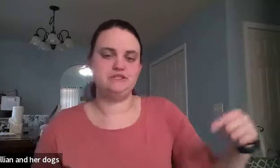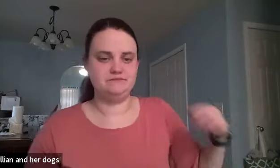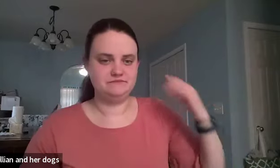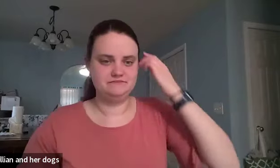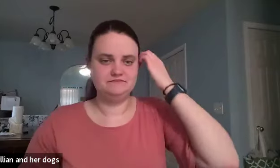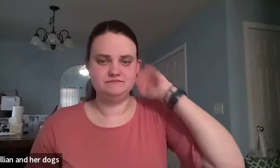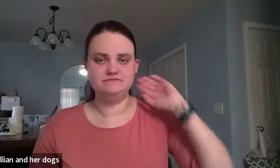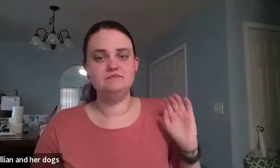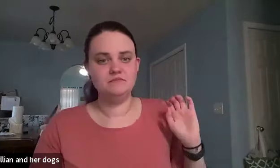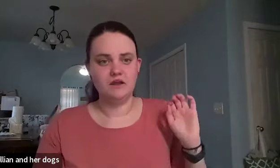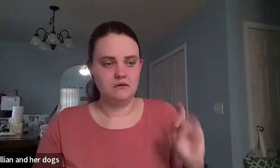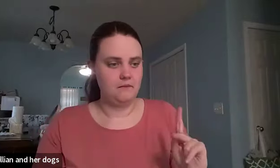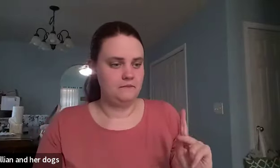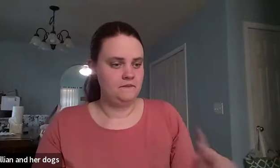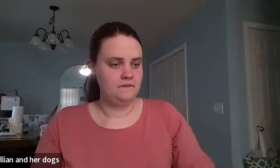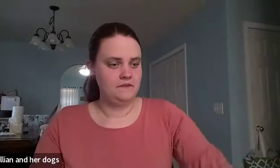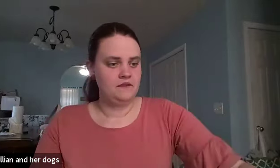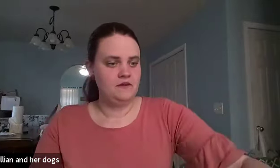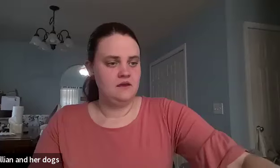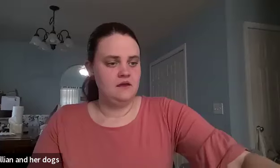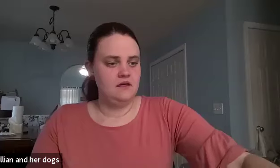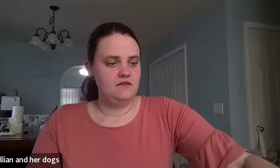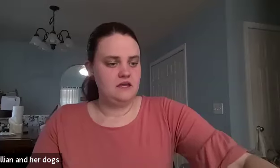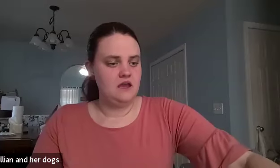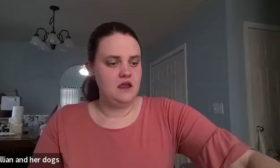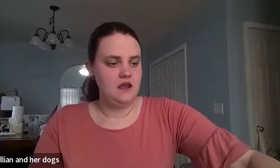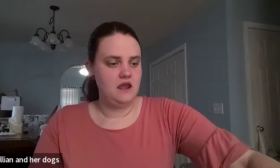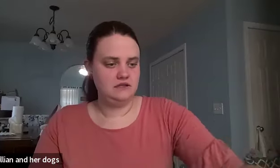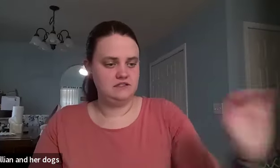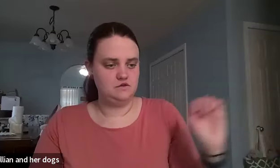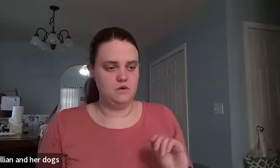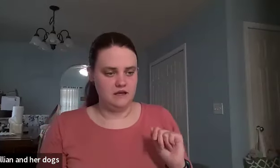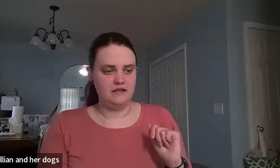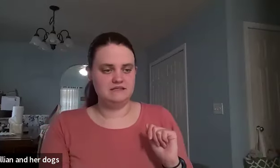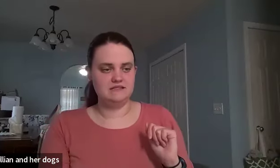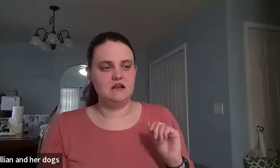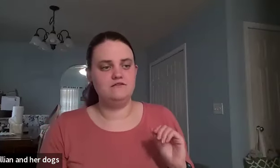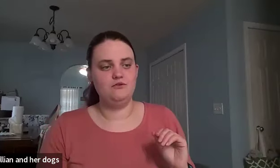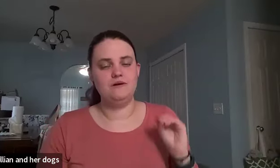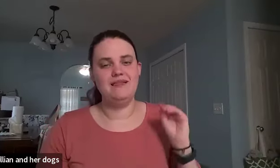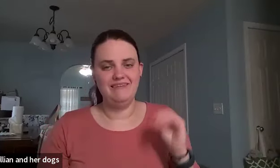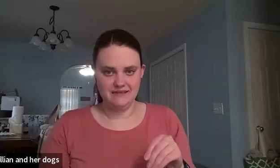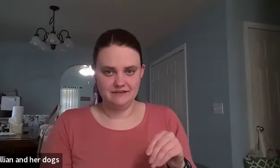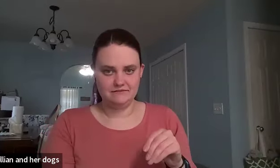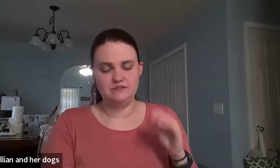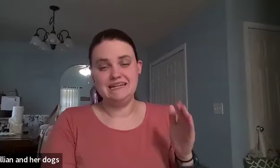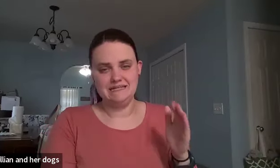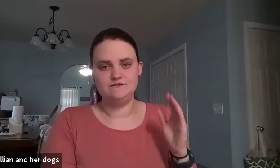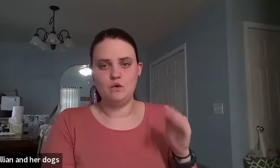Allergic. Okay. The next one is the sign for like or sentence